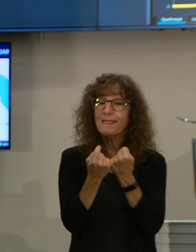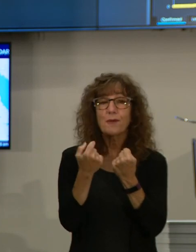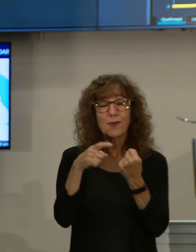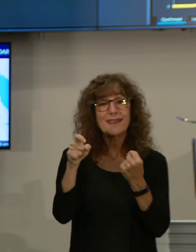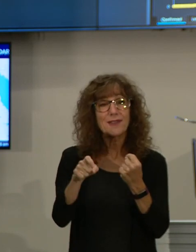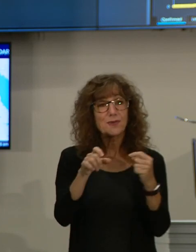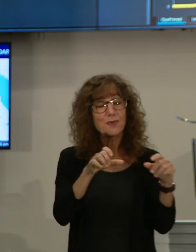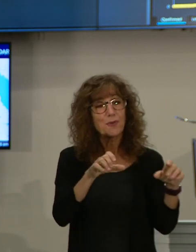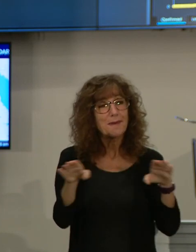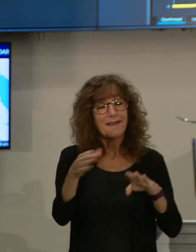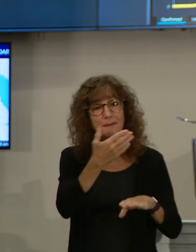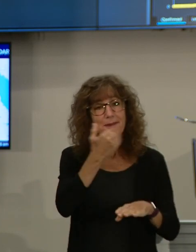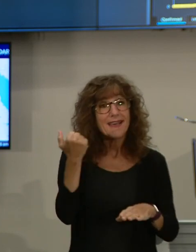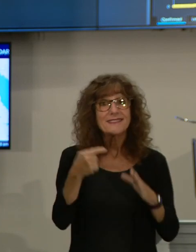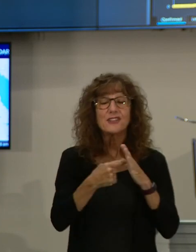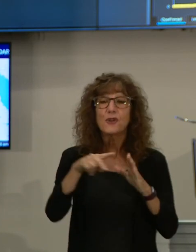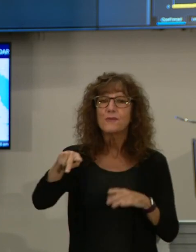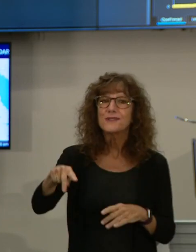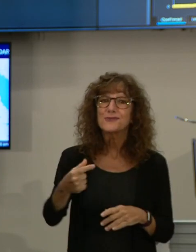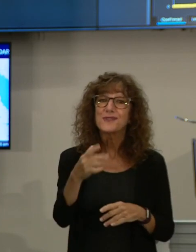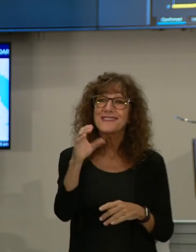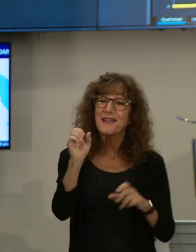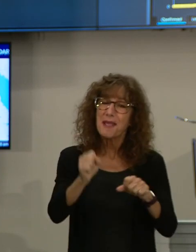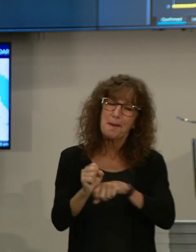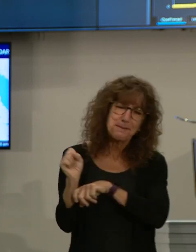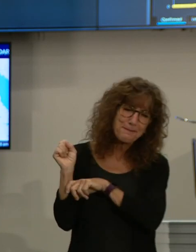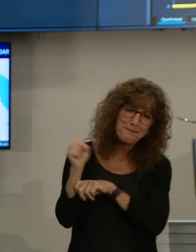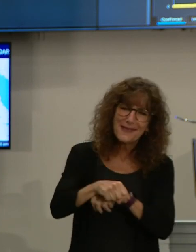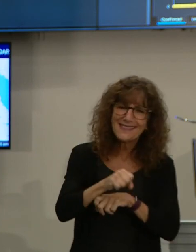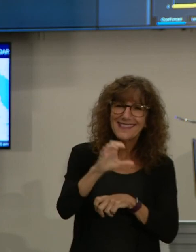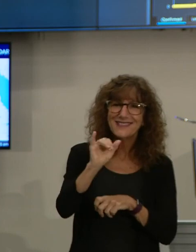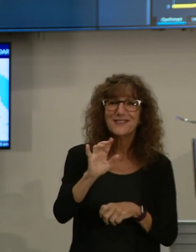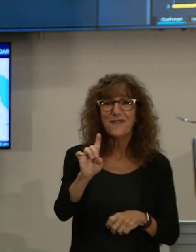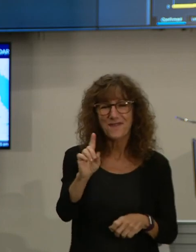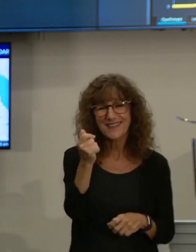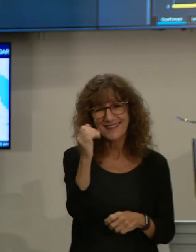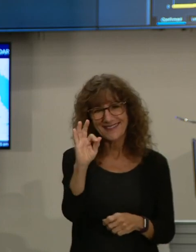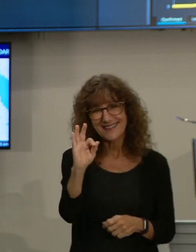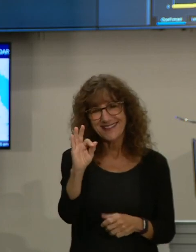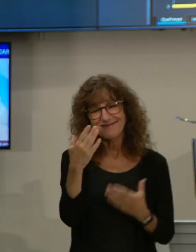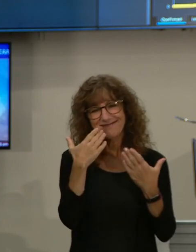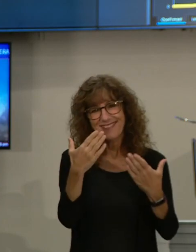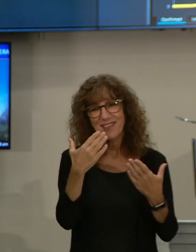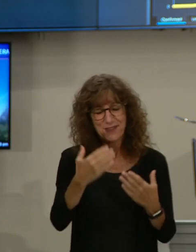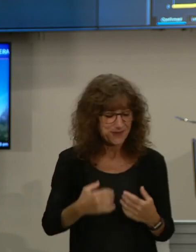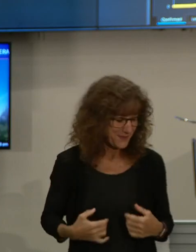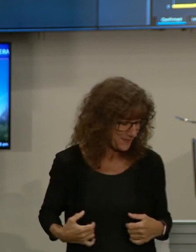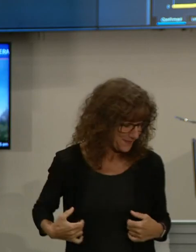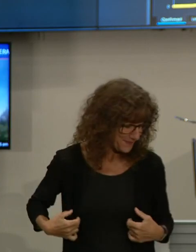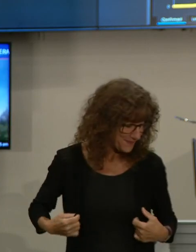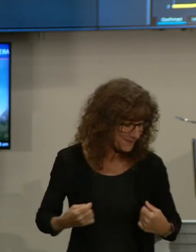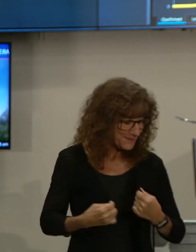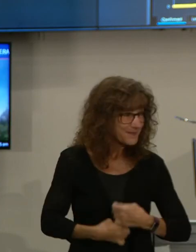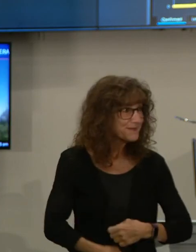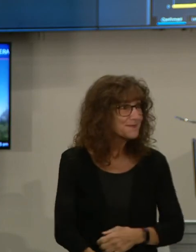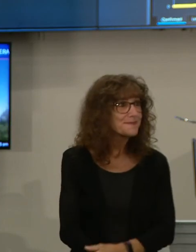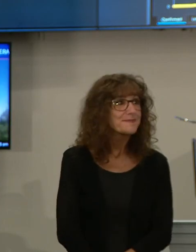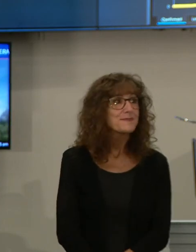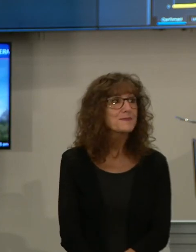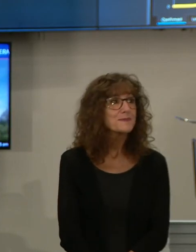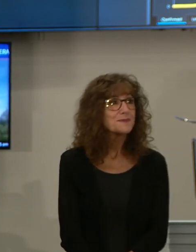behavior, and show how Prince George's County can beat this COVID-19. Thank you.